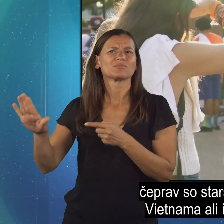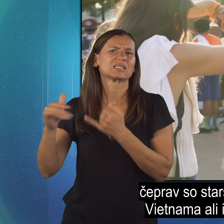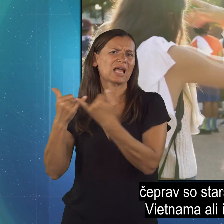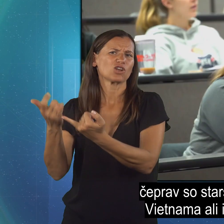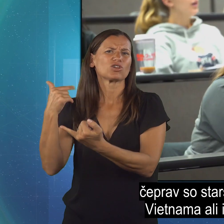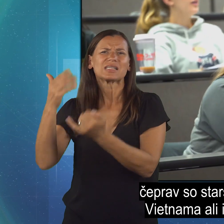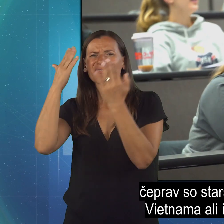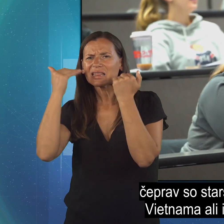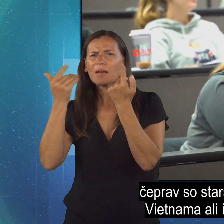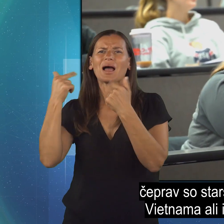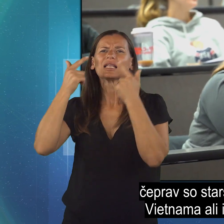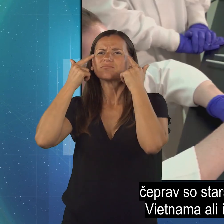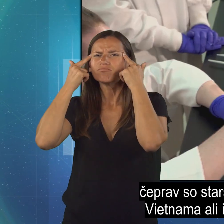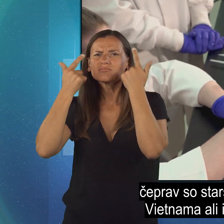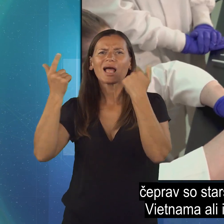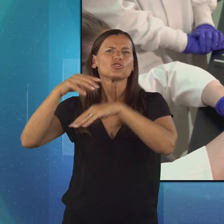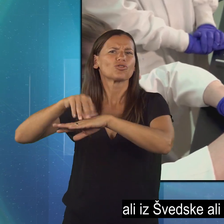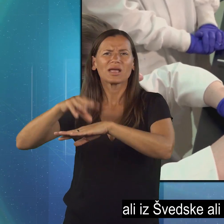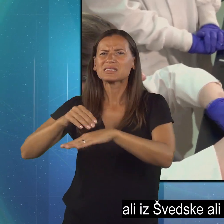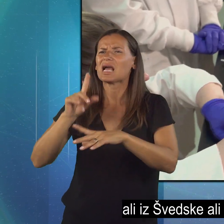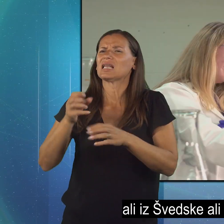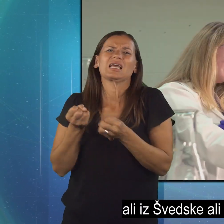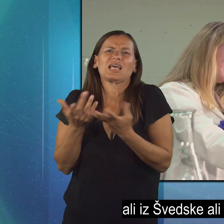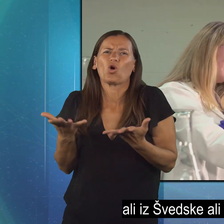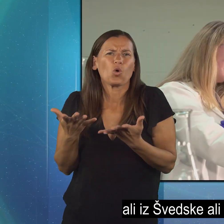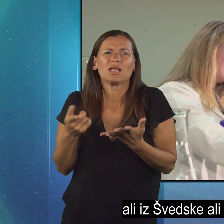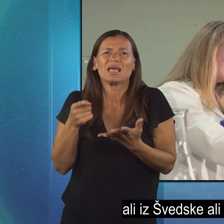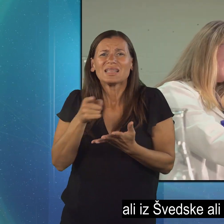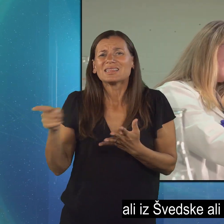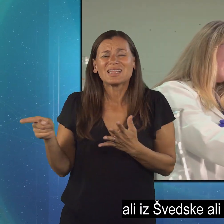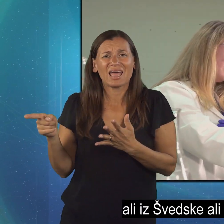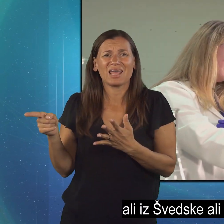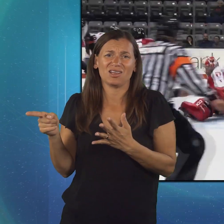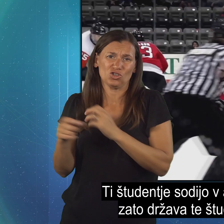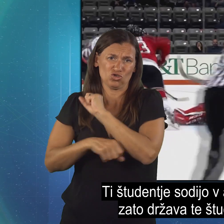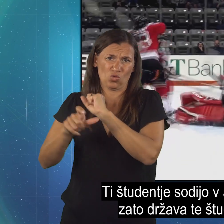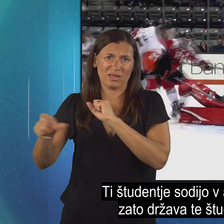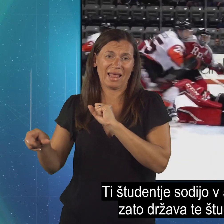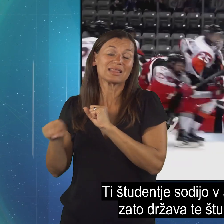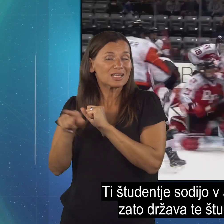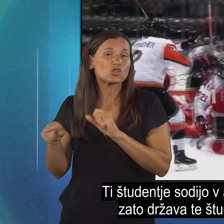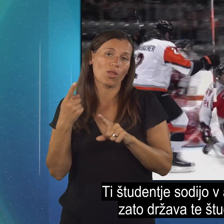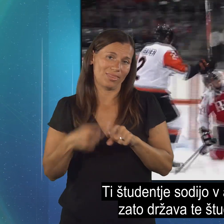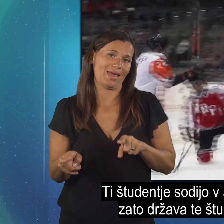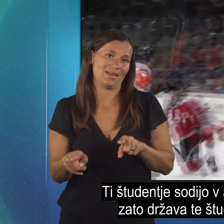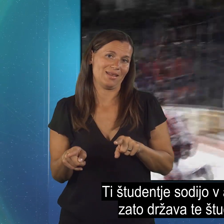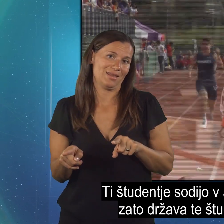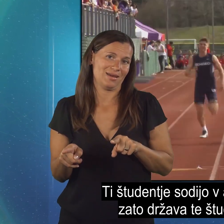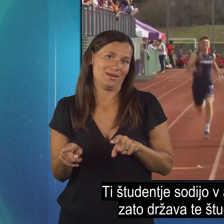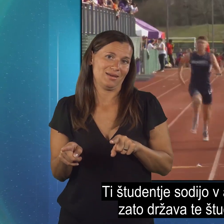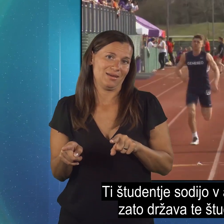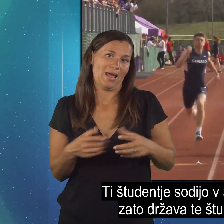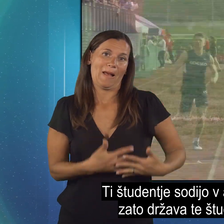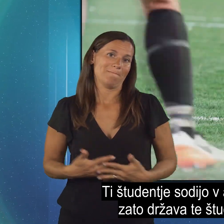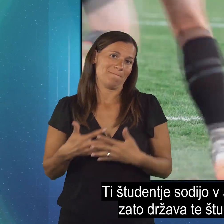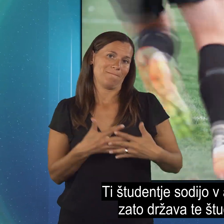their parents may be from Vietnam or from China or from Sweden, wherever. These students themselves are